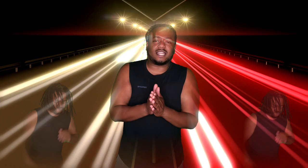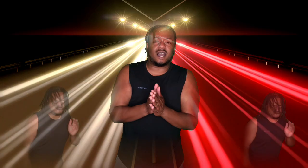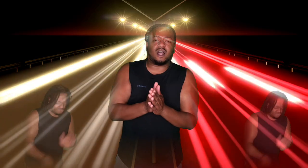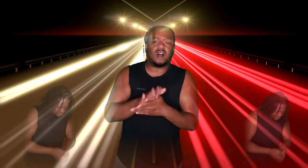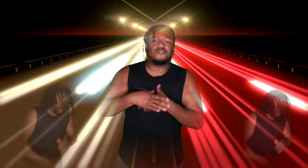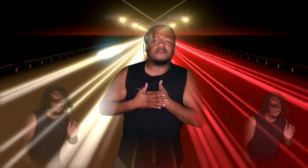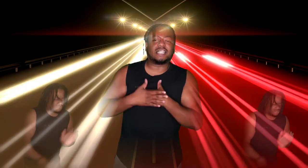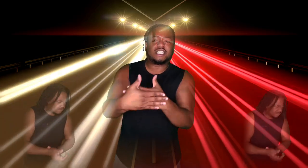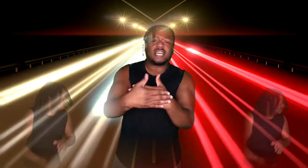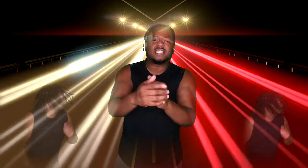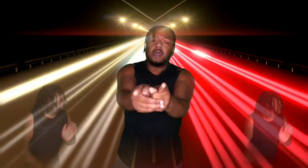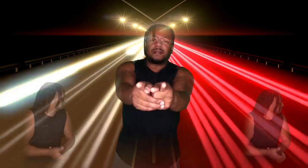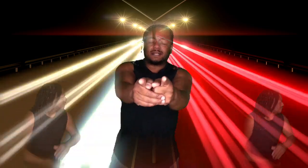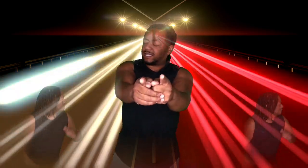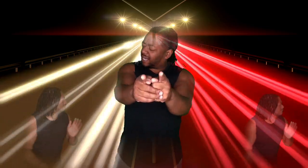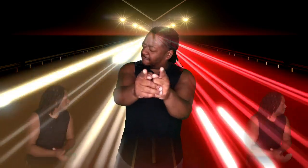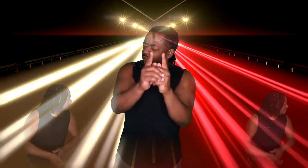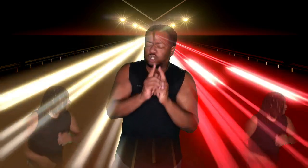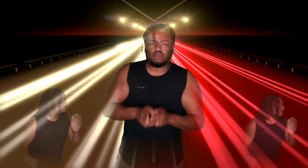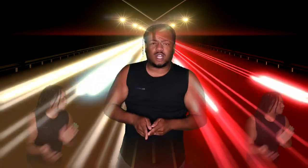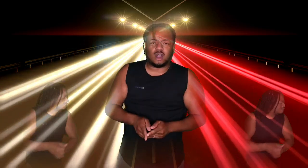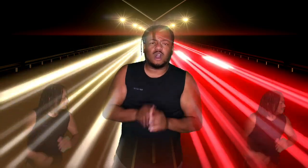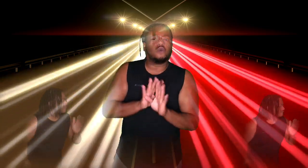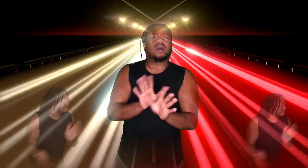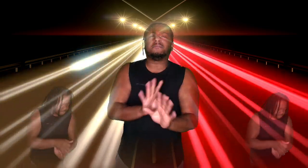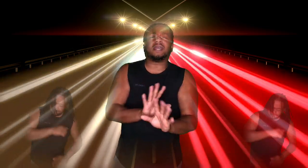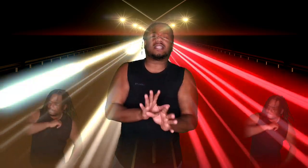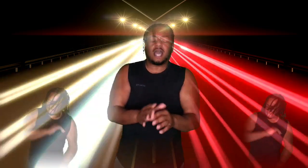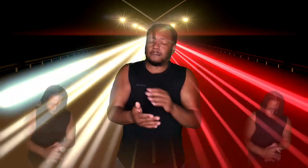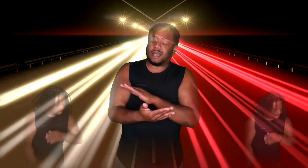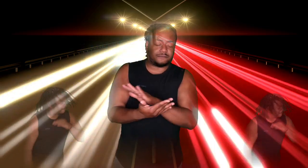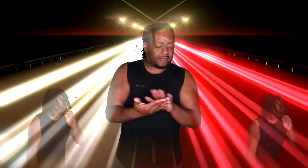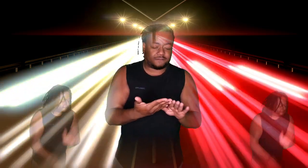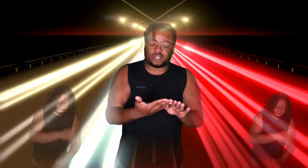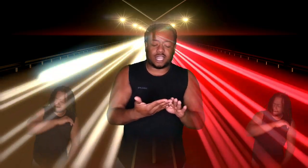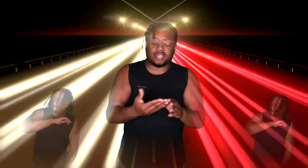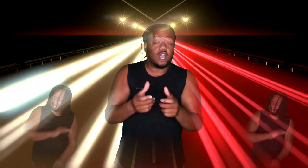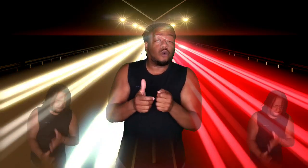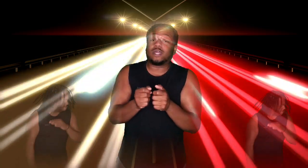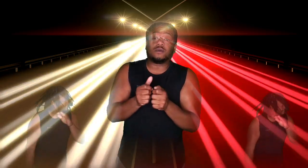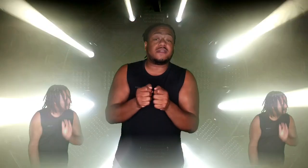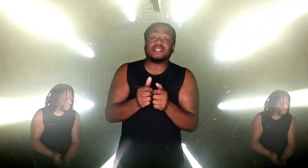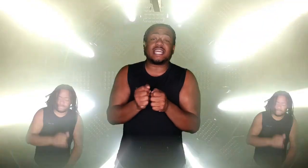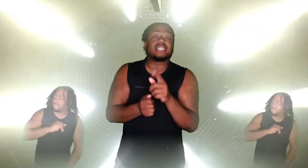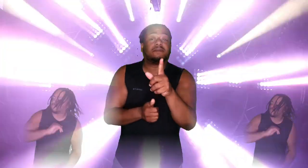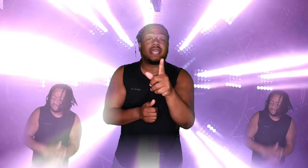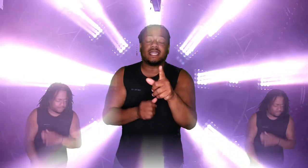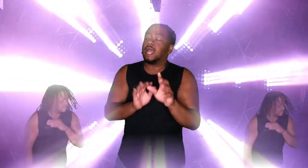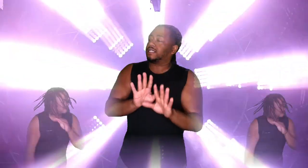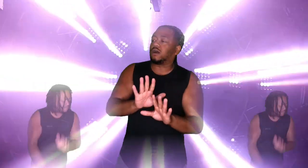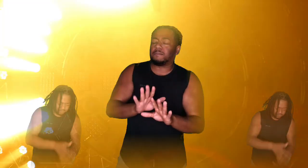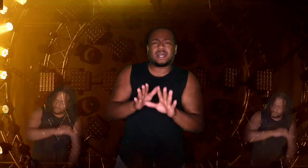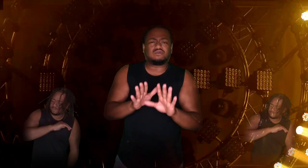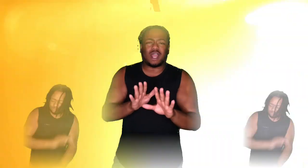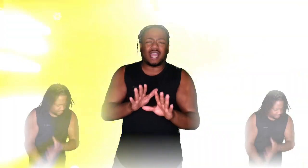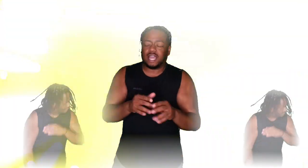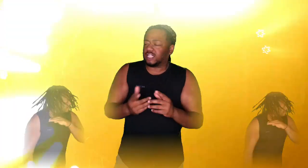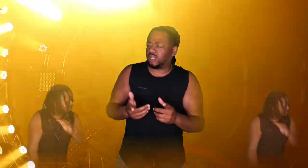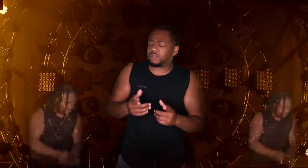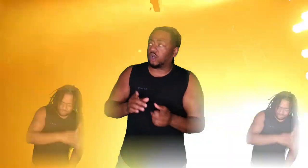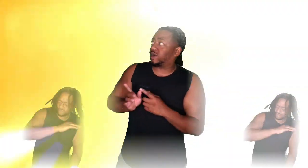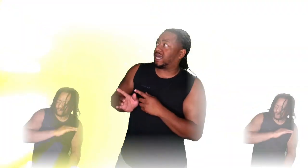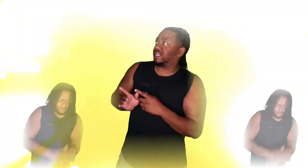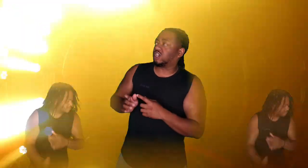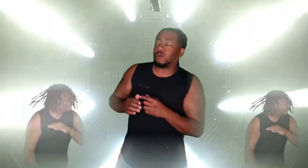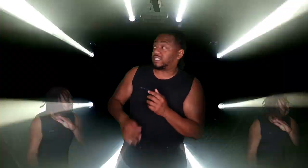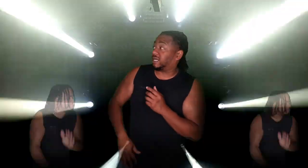get it all off my chest. Been carrying that for too long, what a mess. I'm blocked from everything, we don't even text, man. Talk about a ride, she